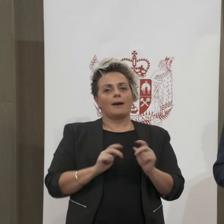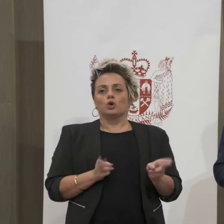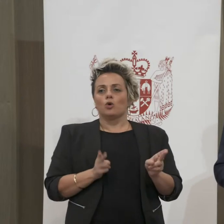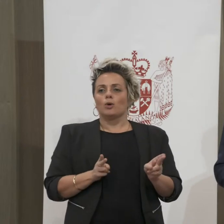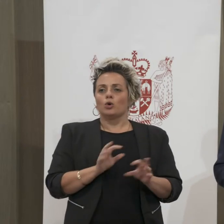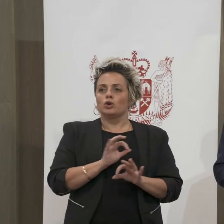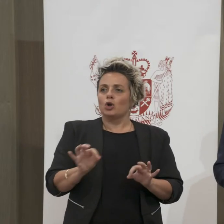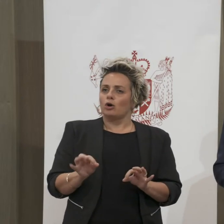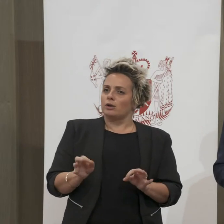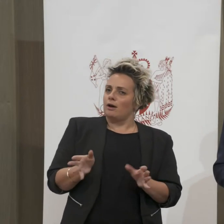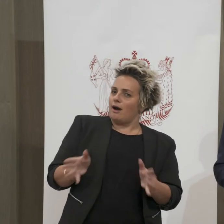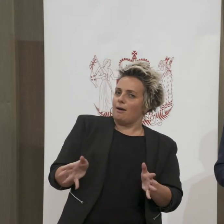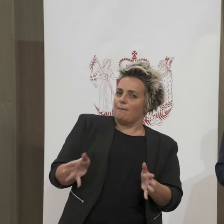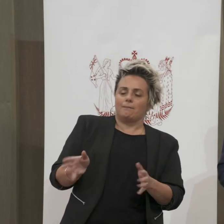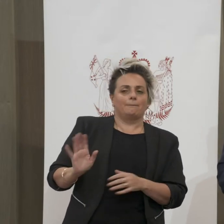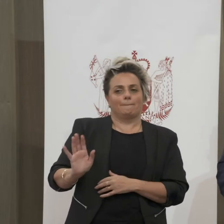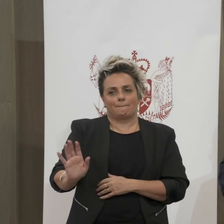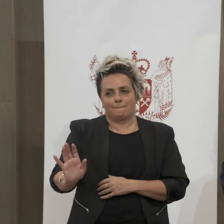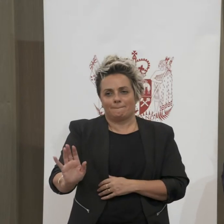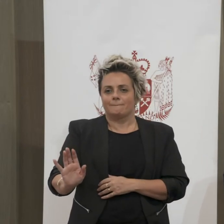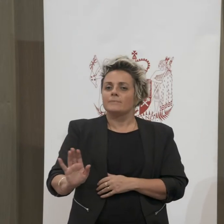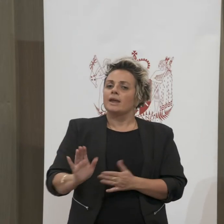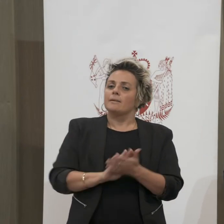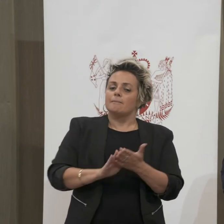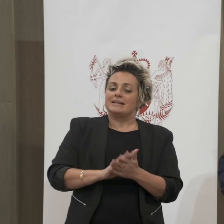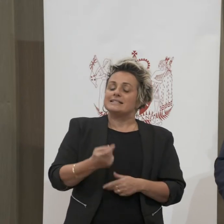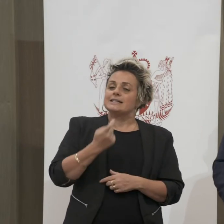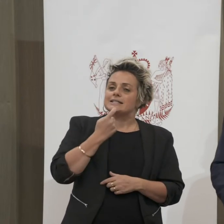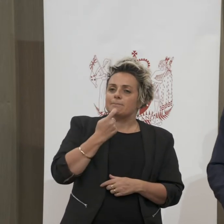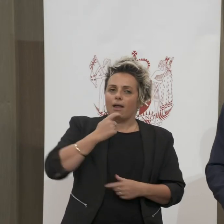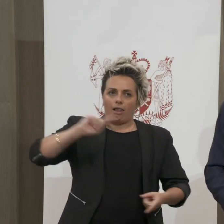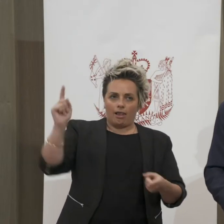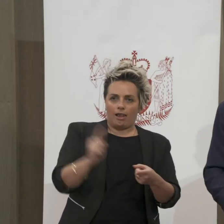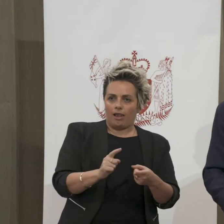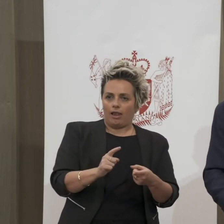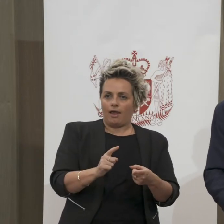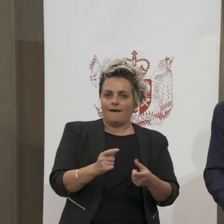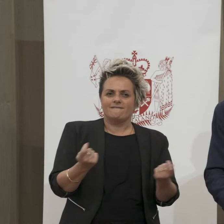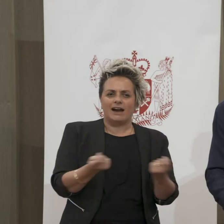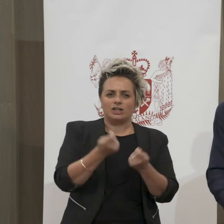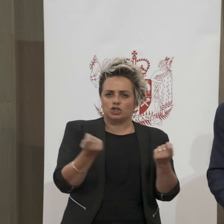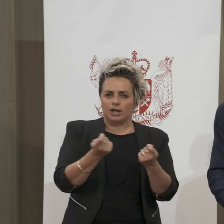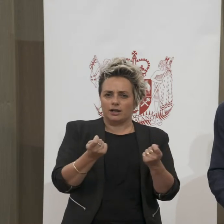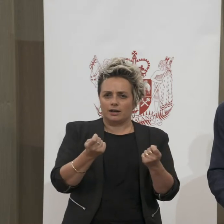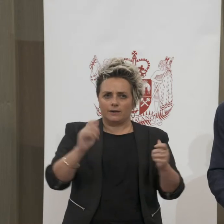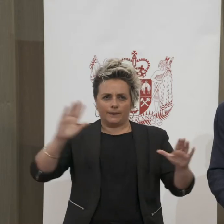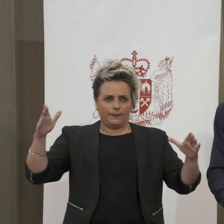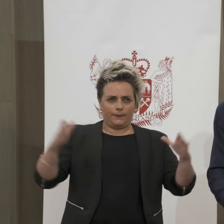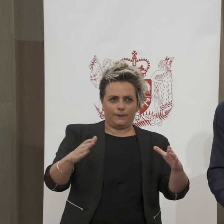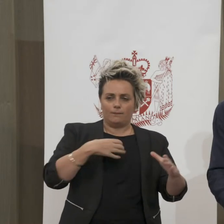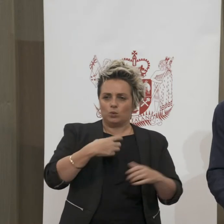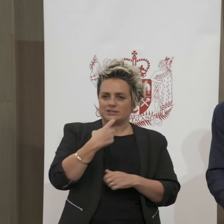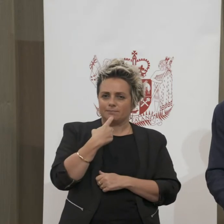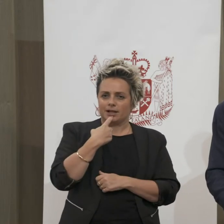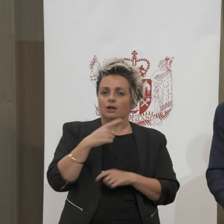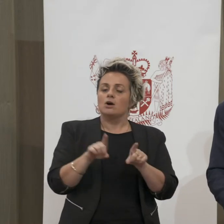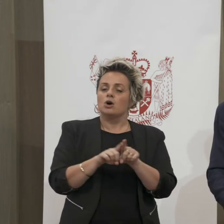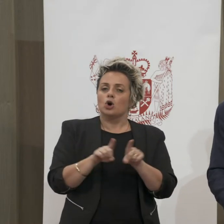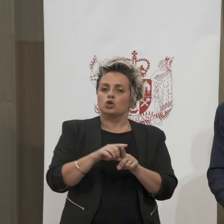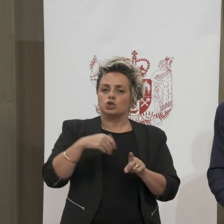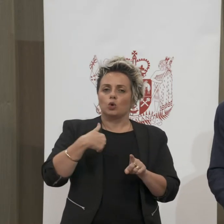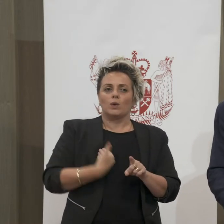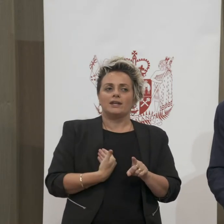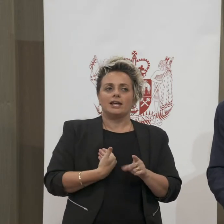not the exception. It means simplifying and consolidating functions. and it requires